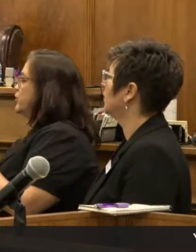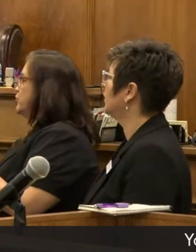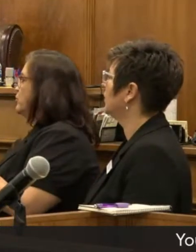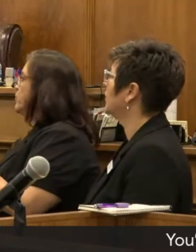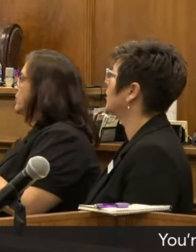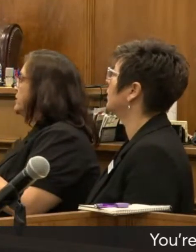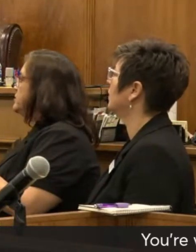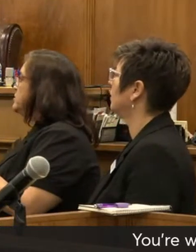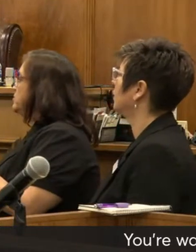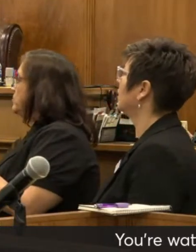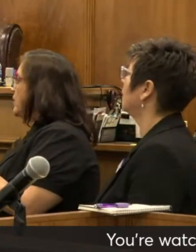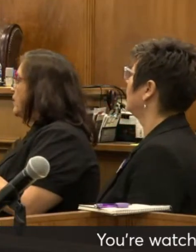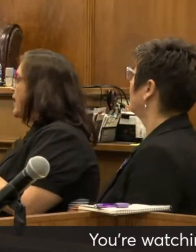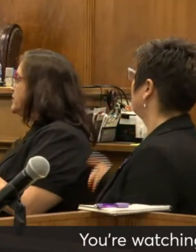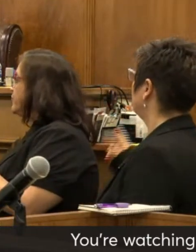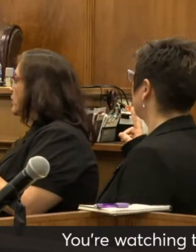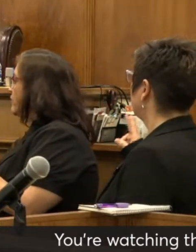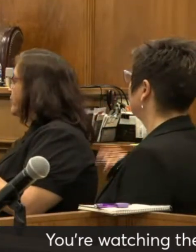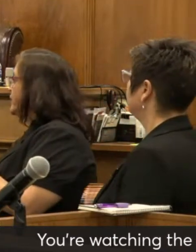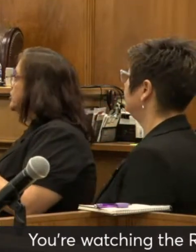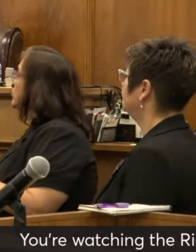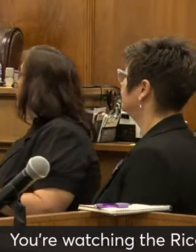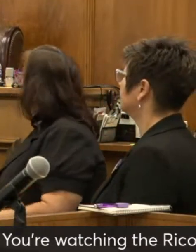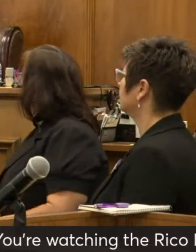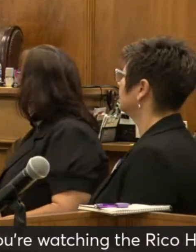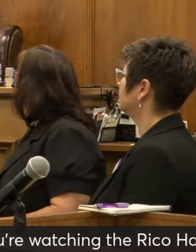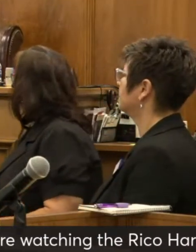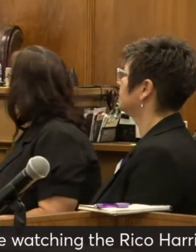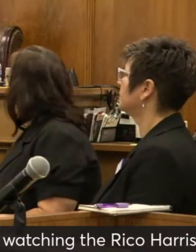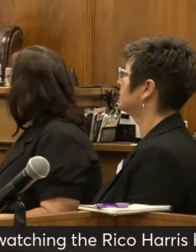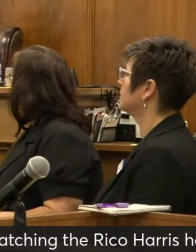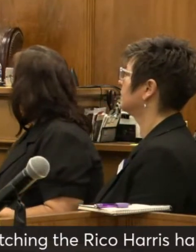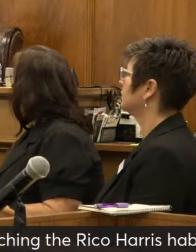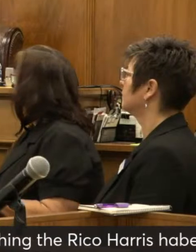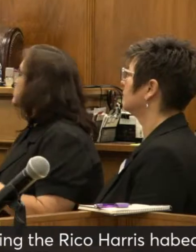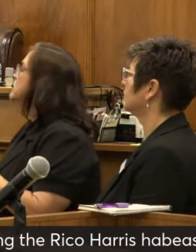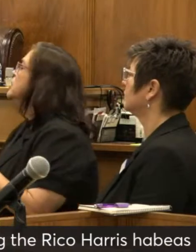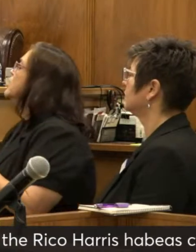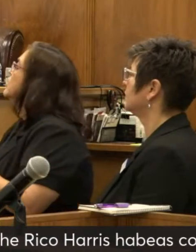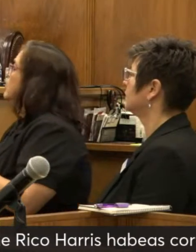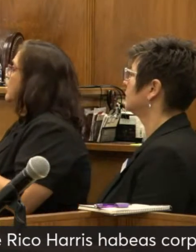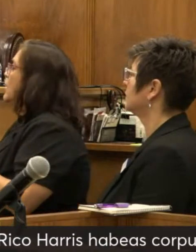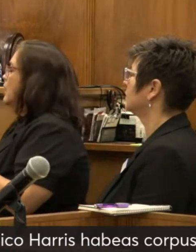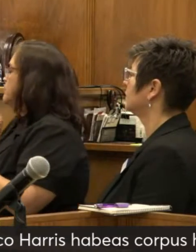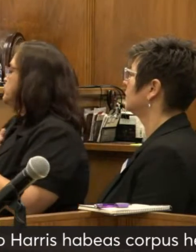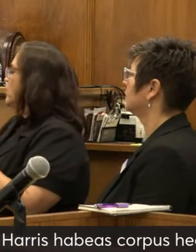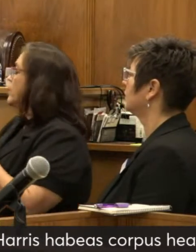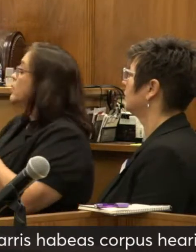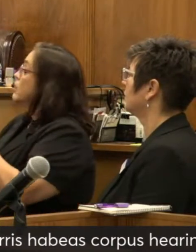The interpreter needs to ask for clarification, Your Honor. May the interpreter ask for Sure. clarification? Yes.